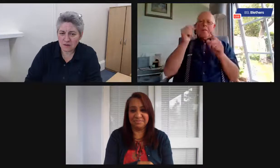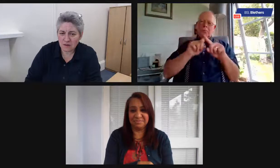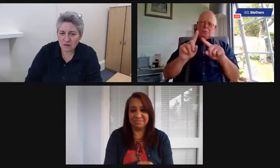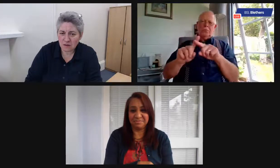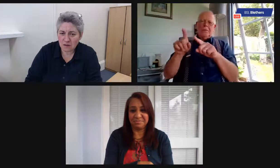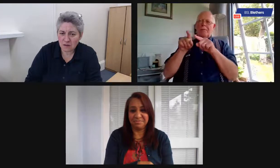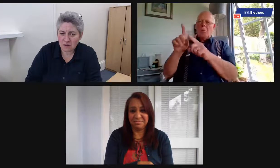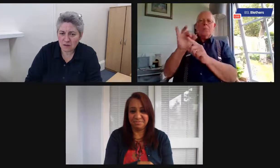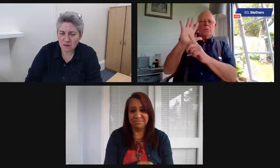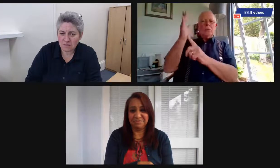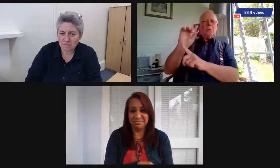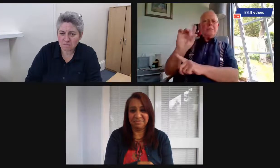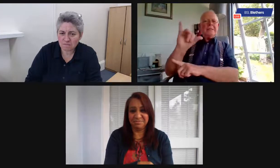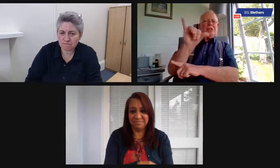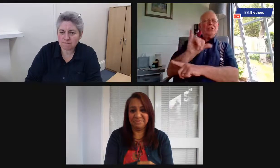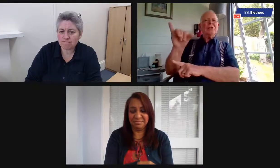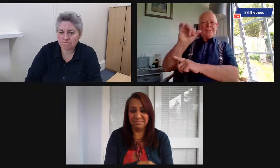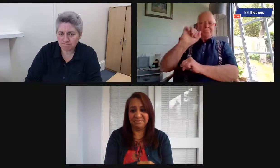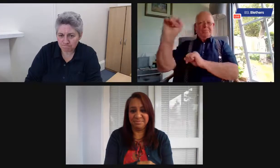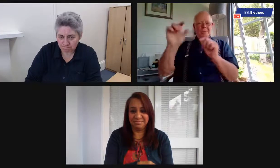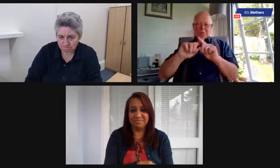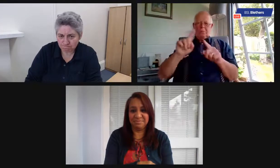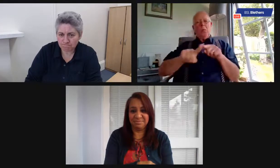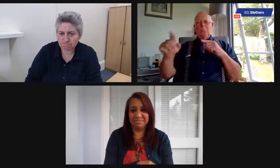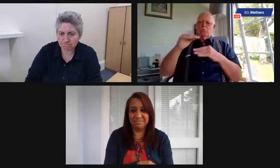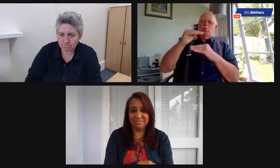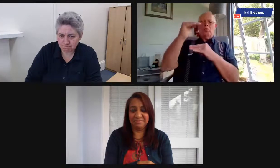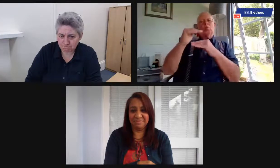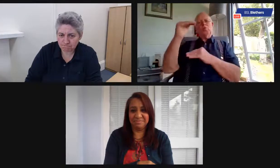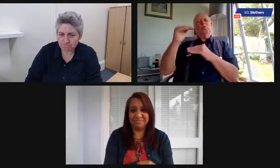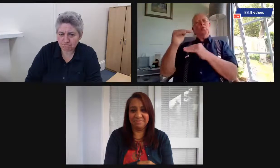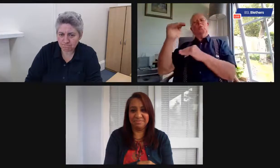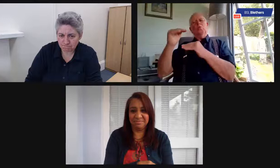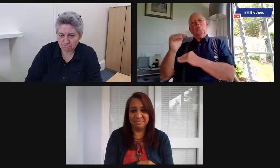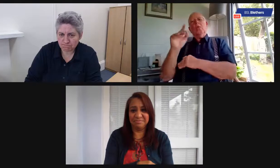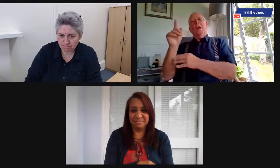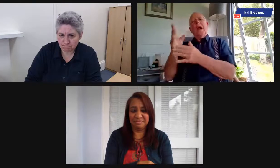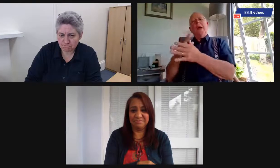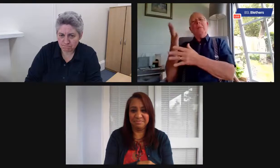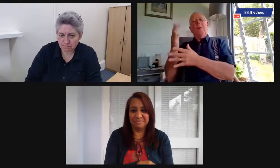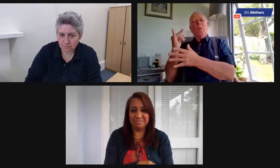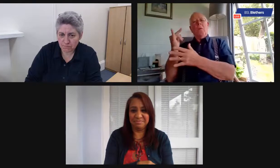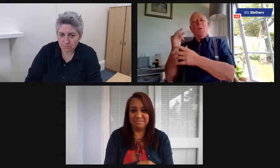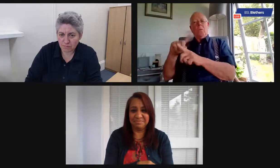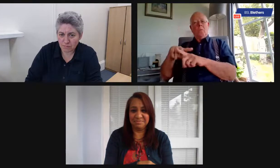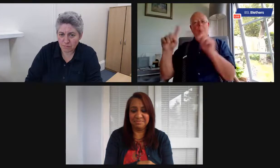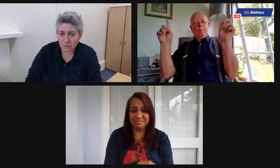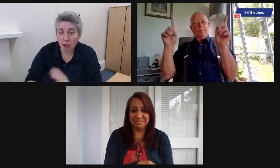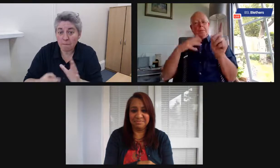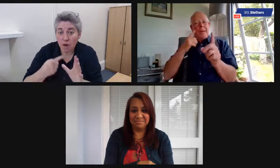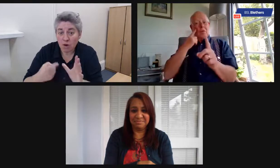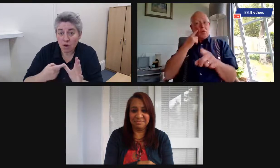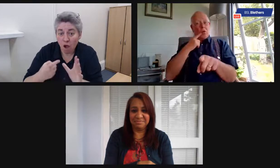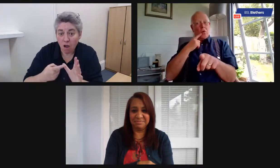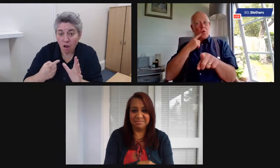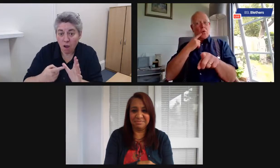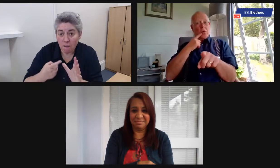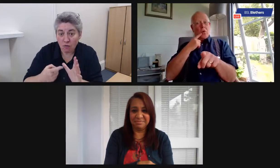So you'll find these all over the UK, the British trees, and the cone will help you identify which tree it is. But they